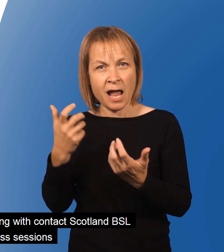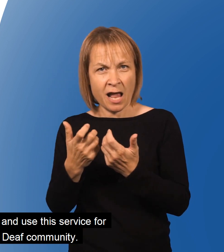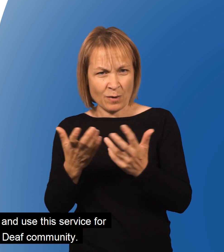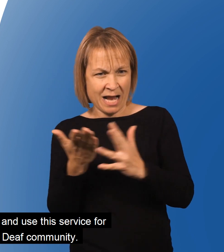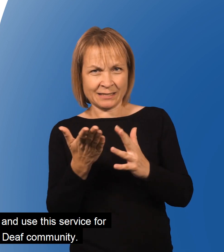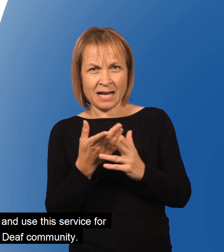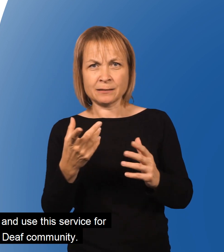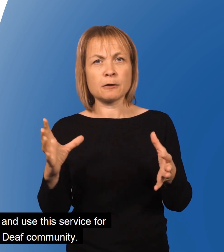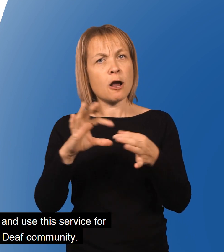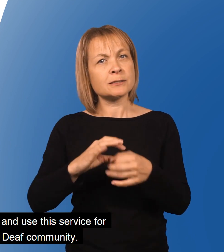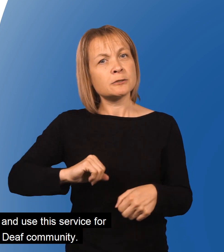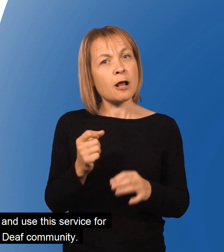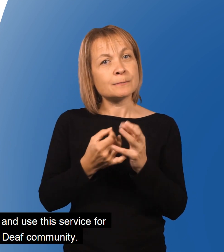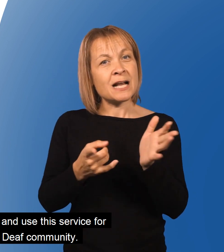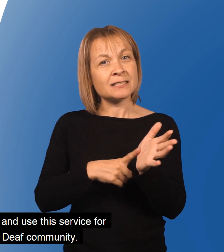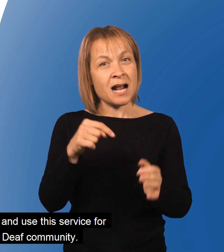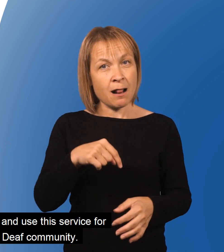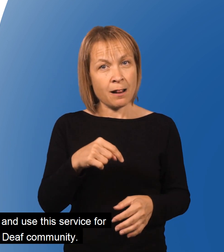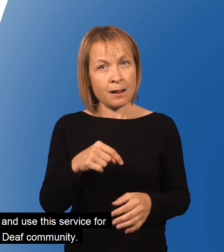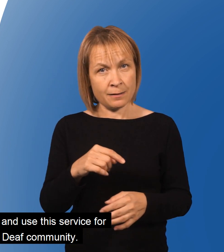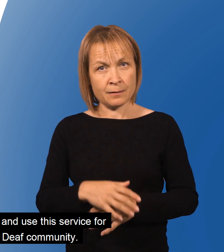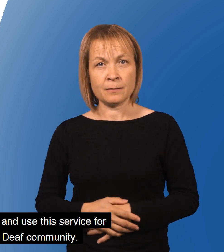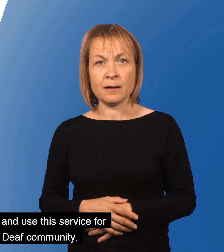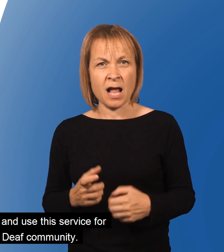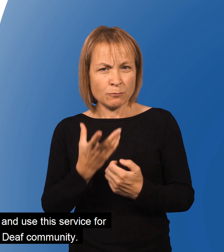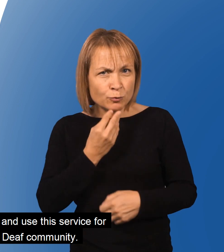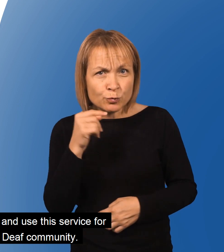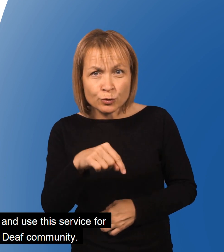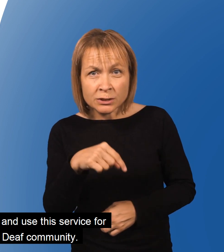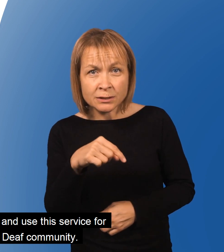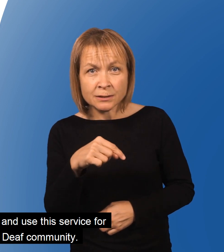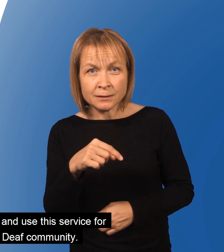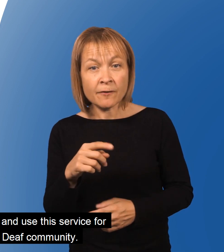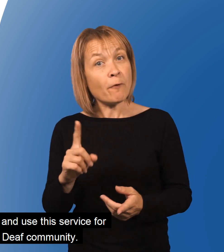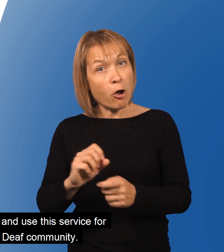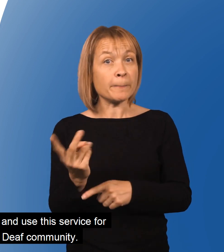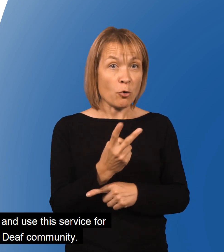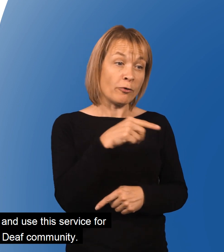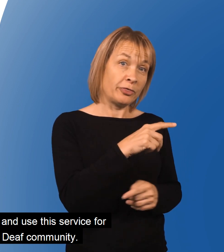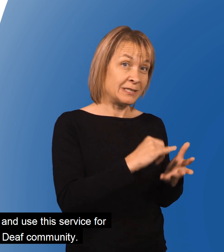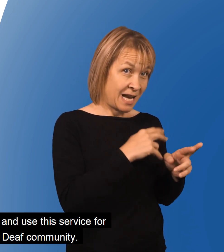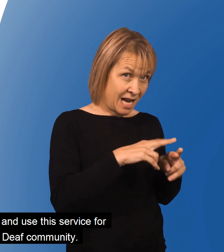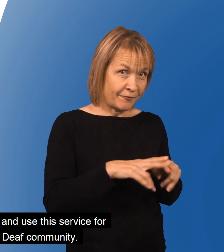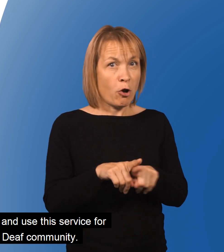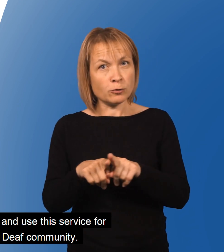to access and use this service for both staff and the deaf community.